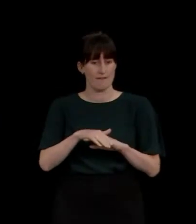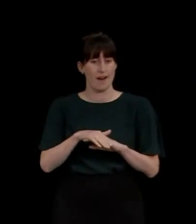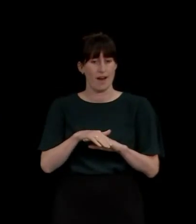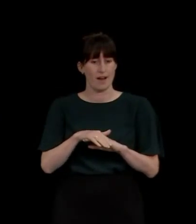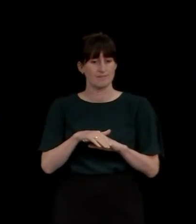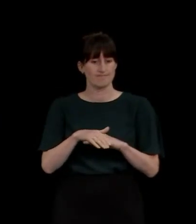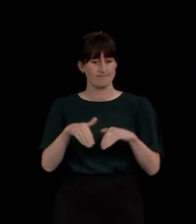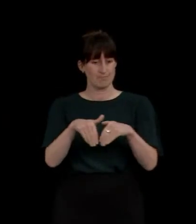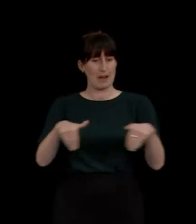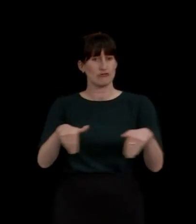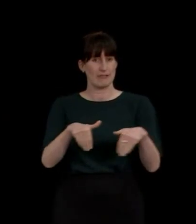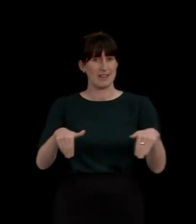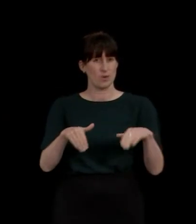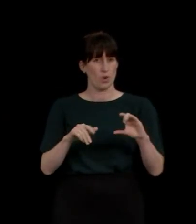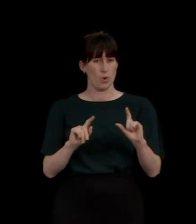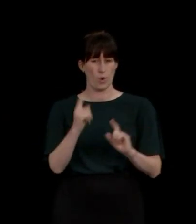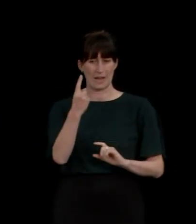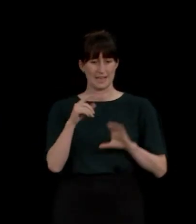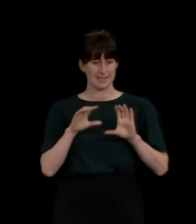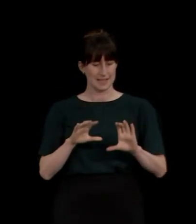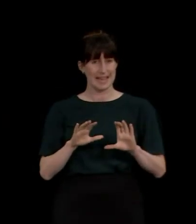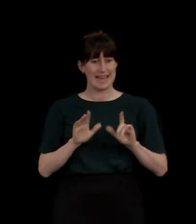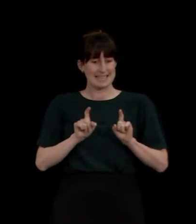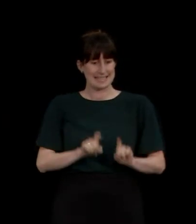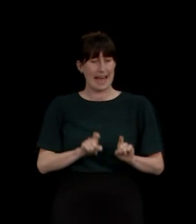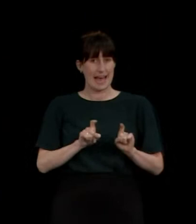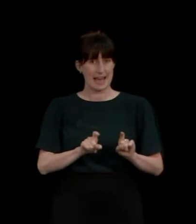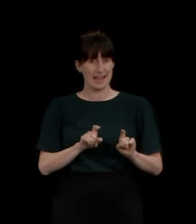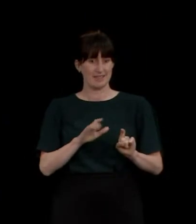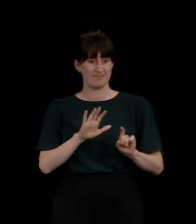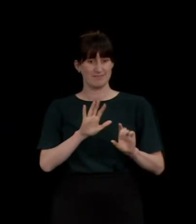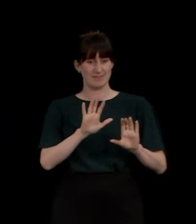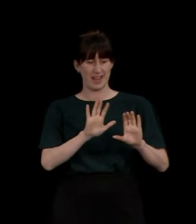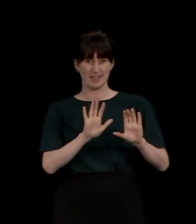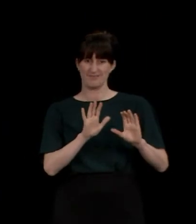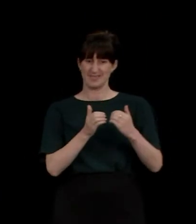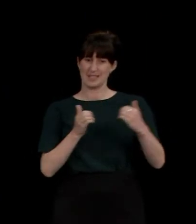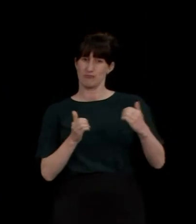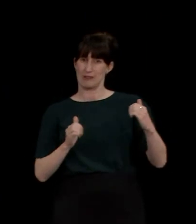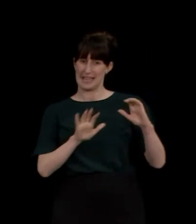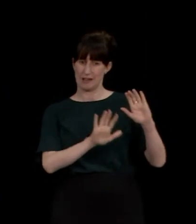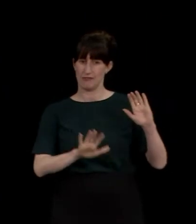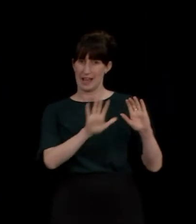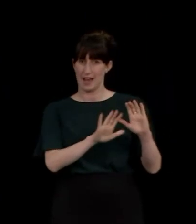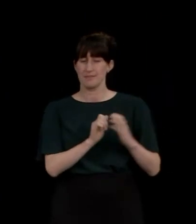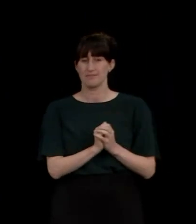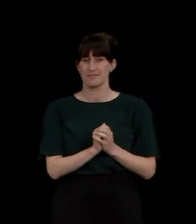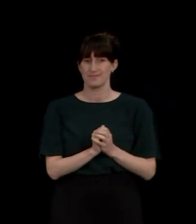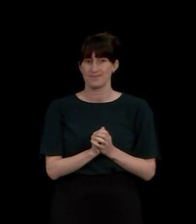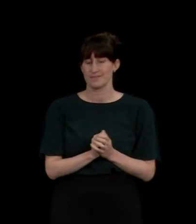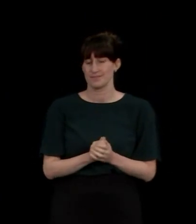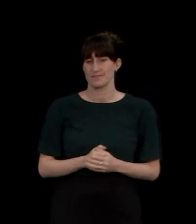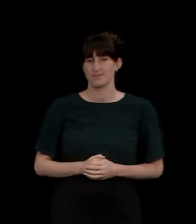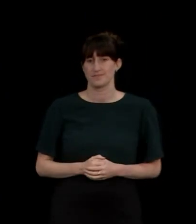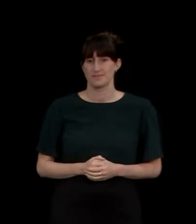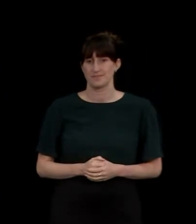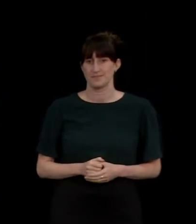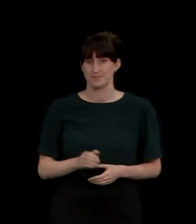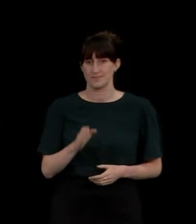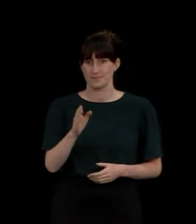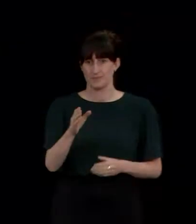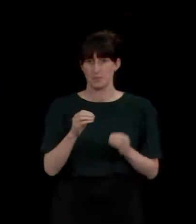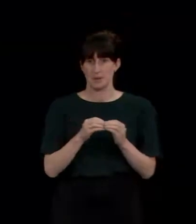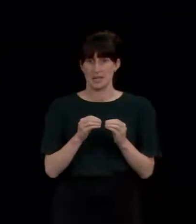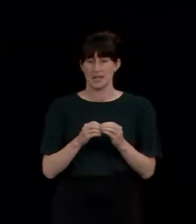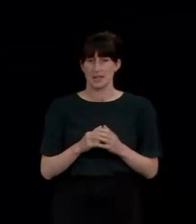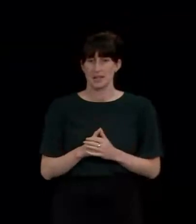so I'm very happy to give that clarity. I know that will be hard to hear, but it is not one of the things we're currently considering. How big a taxi